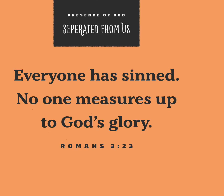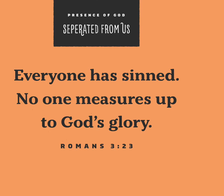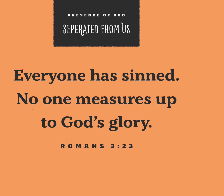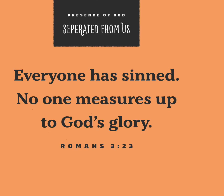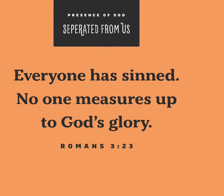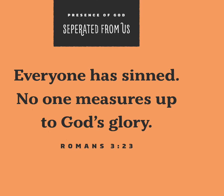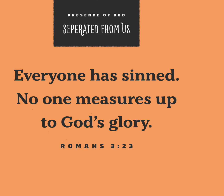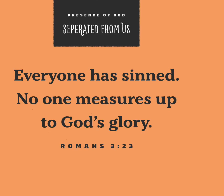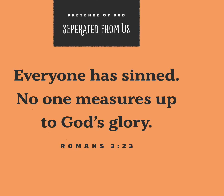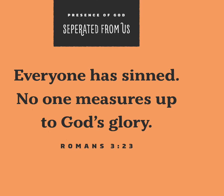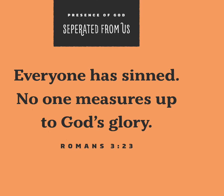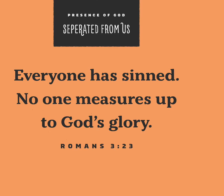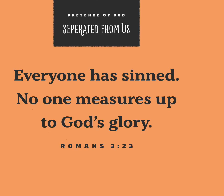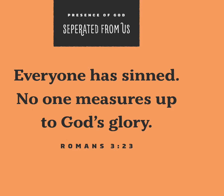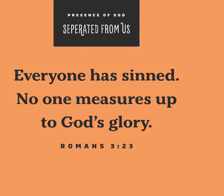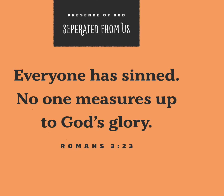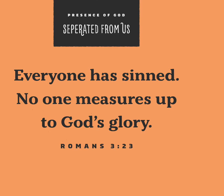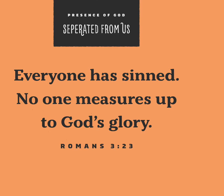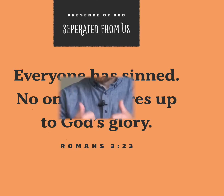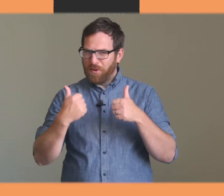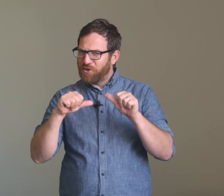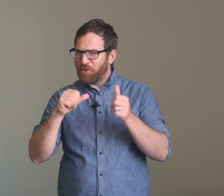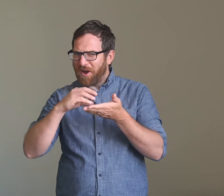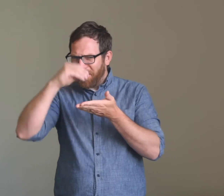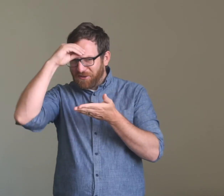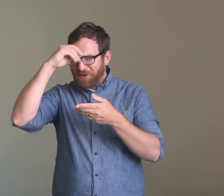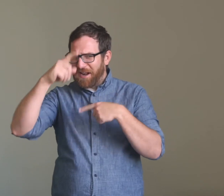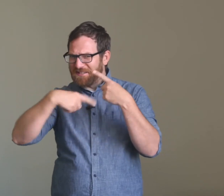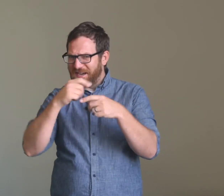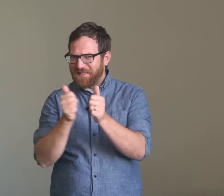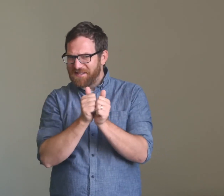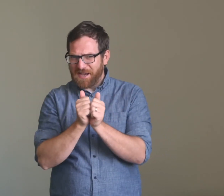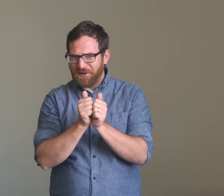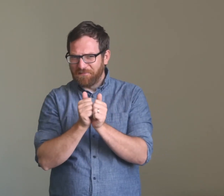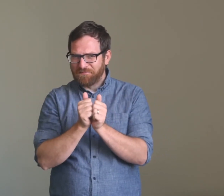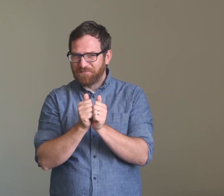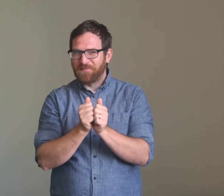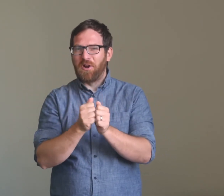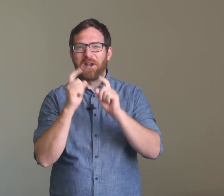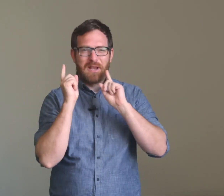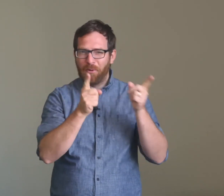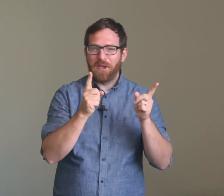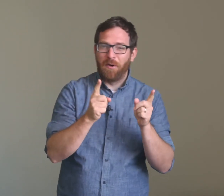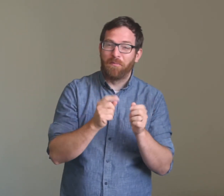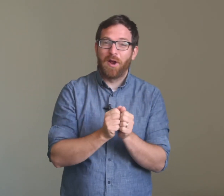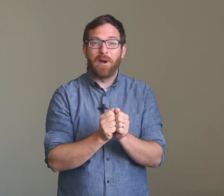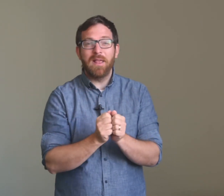to God's glory. Should we try and learn how to sign that together? All right here we go. Are you ready?